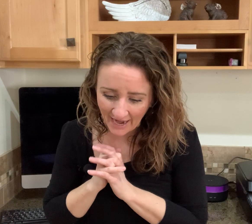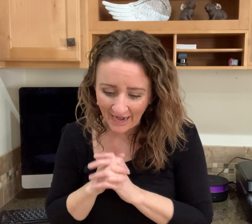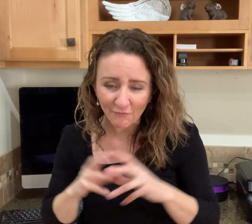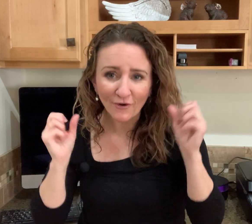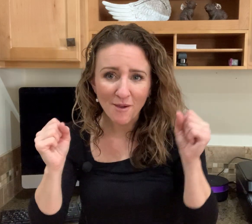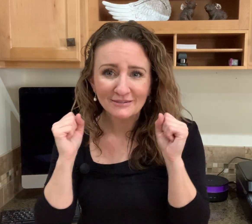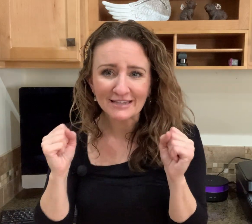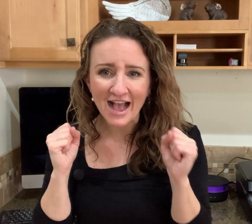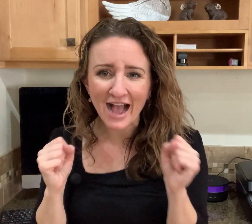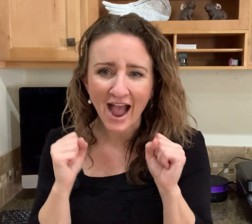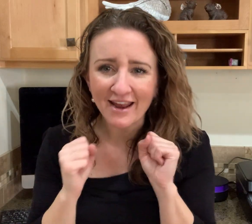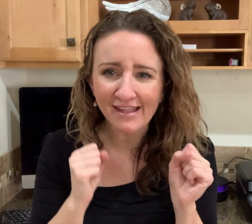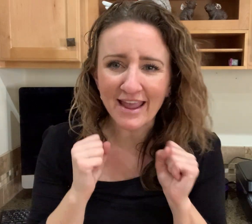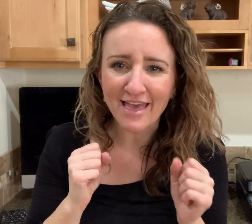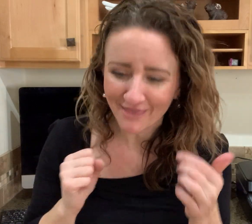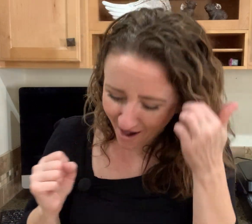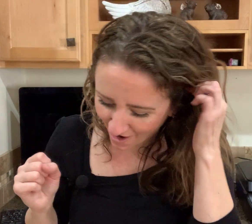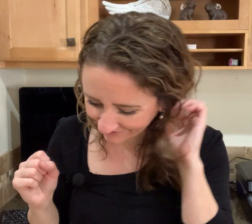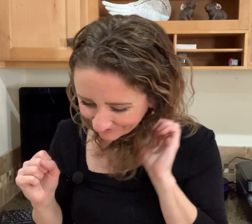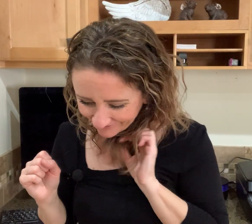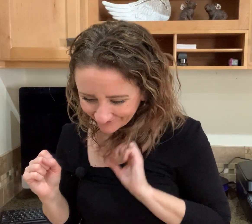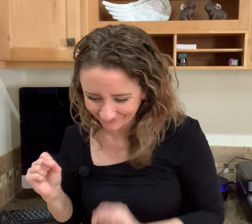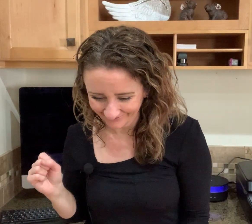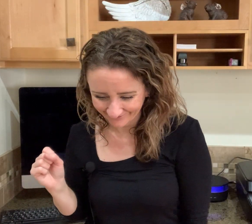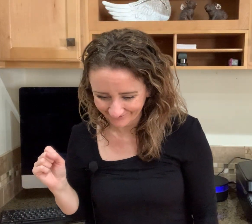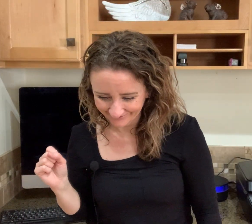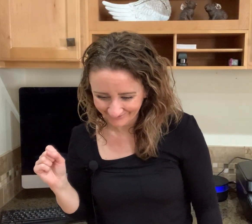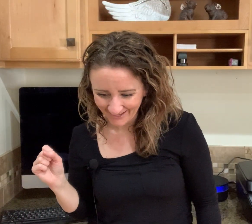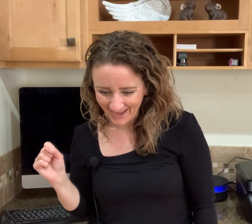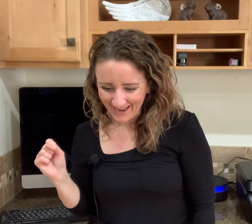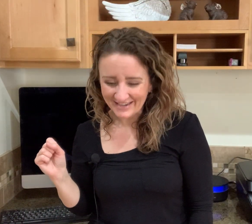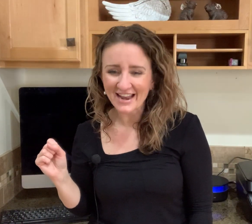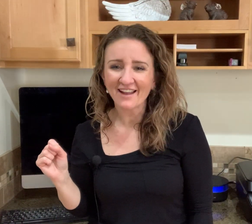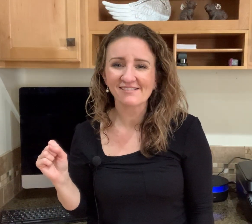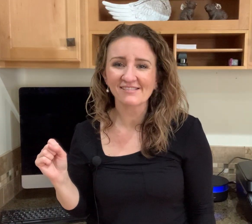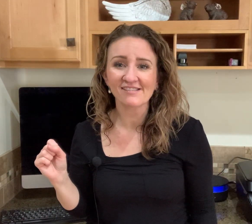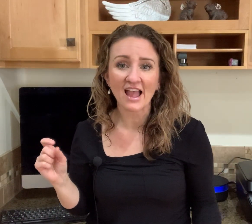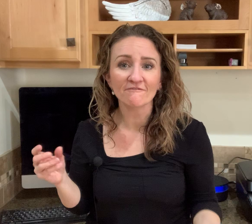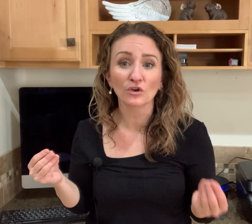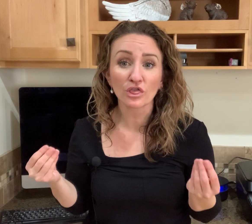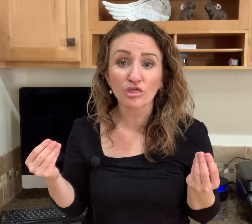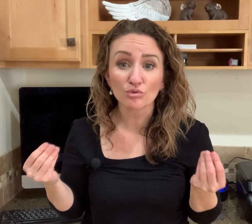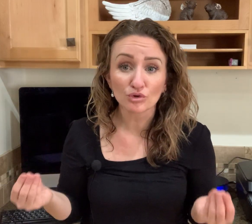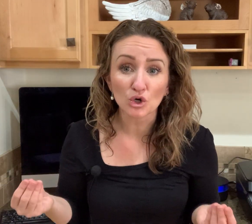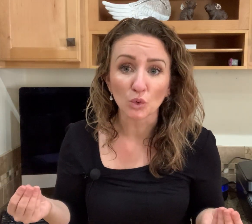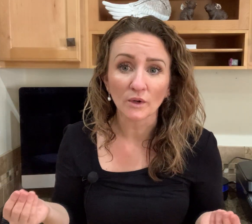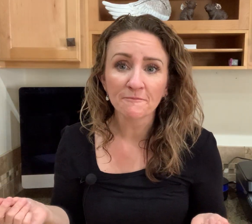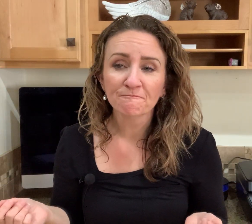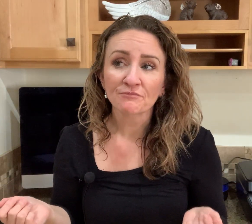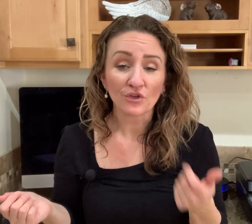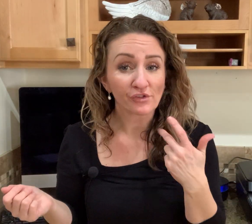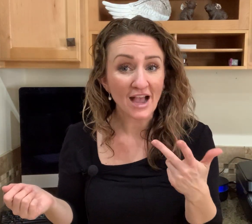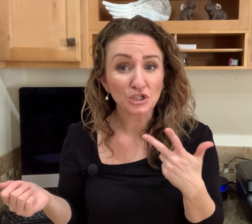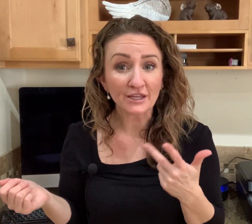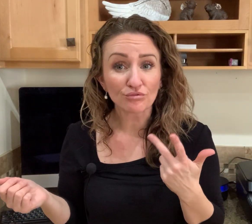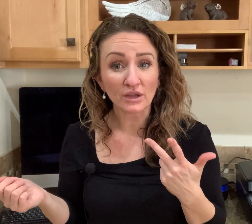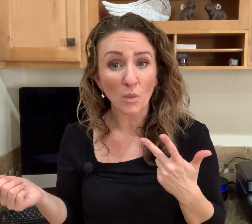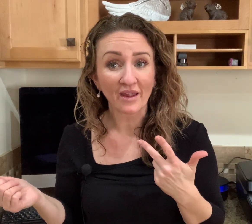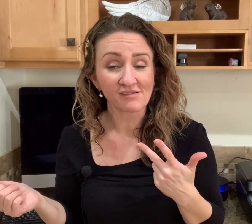Okay, we're almost done, guys. Hang in there. Next is the sign for through. There's actually 3 ways to